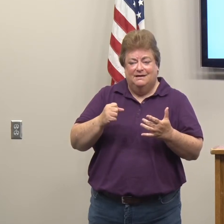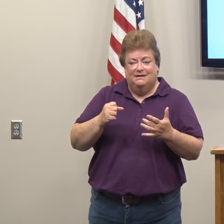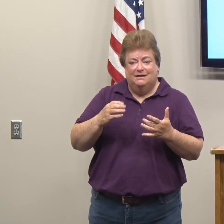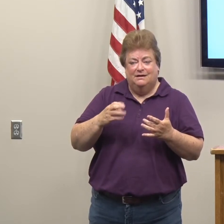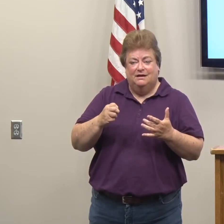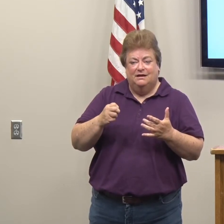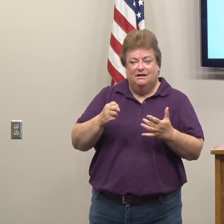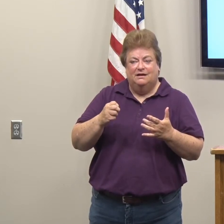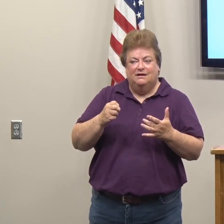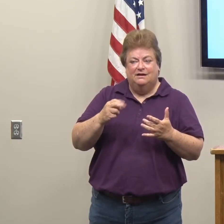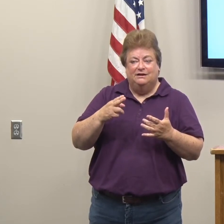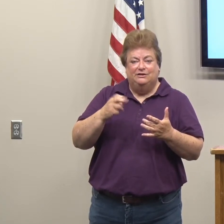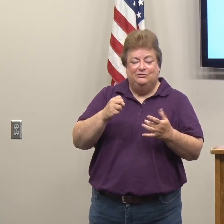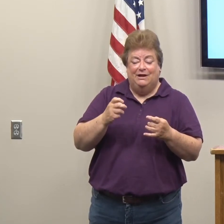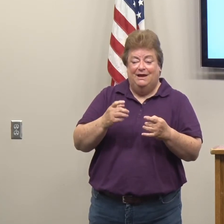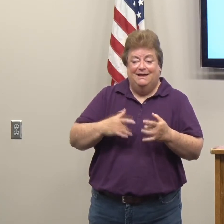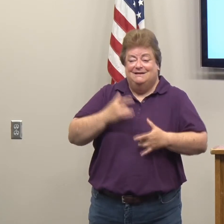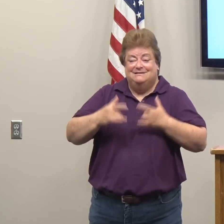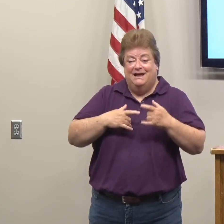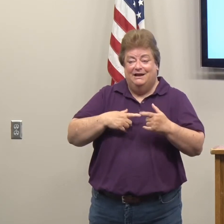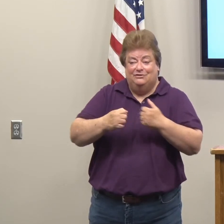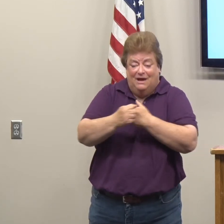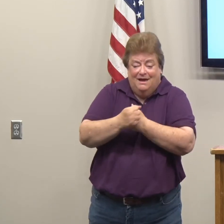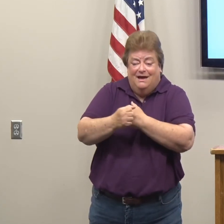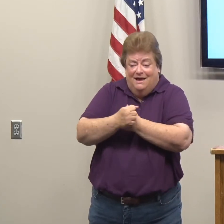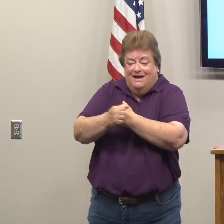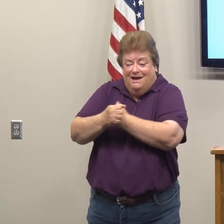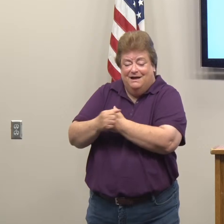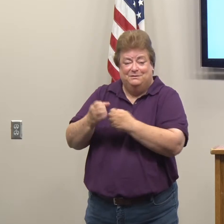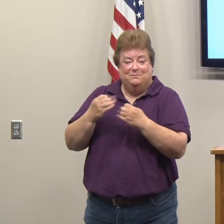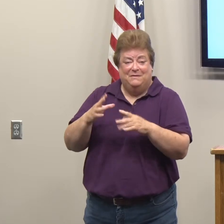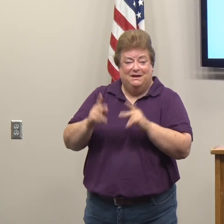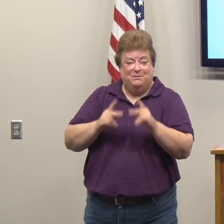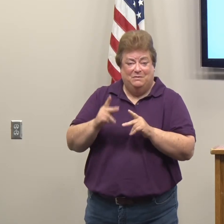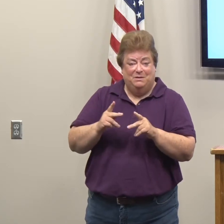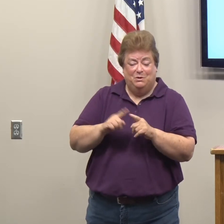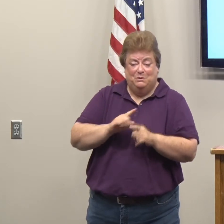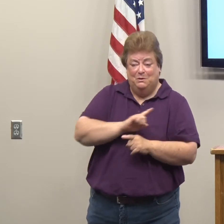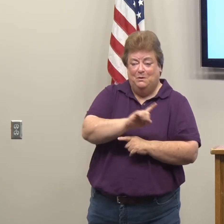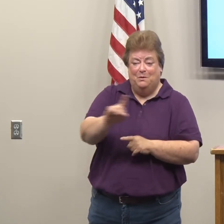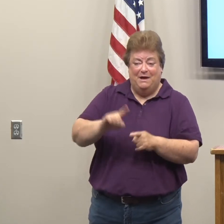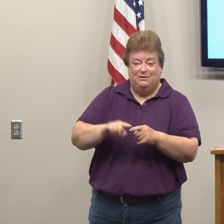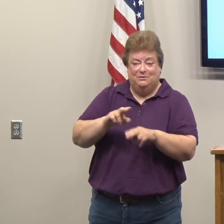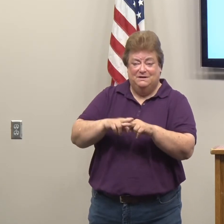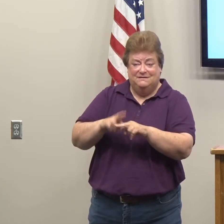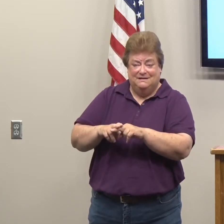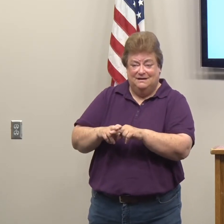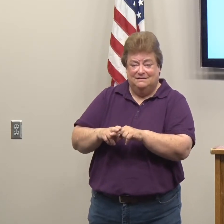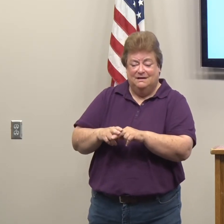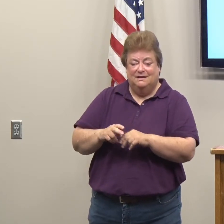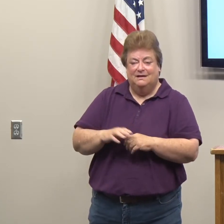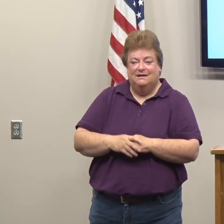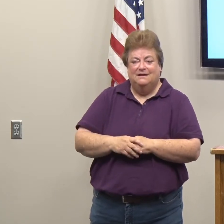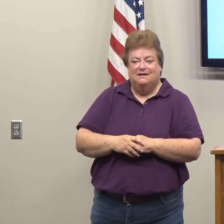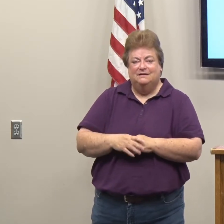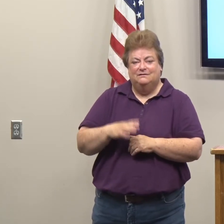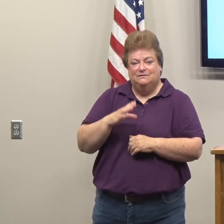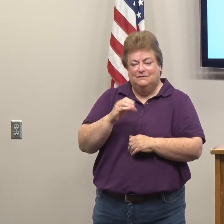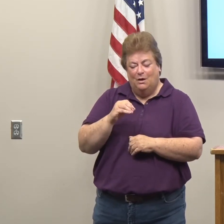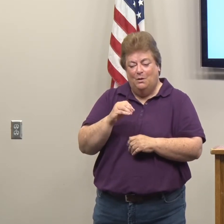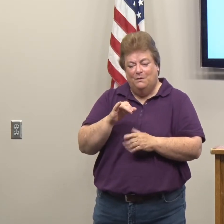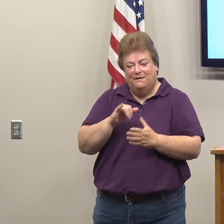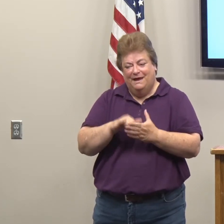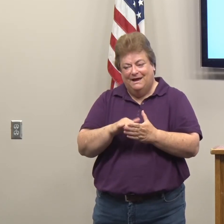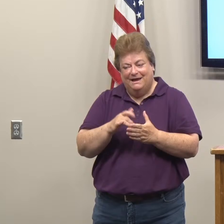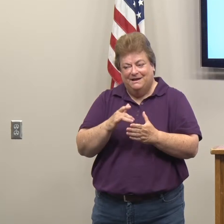jubilantly hugged multiple people as they walked down the aisle to go back to their seats, undoing some of the safety